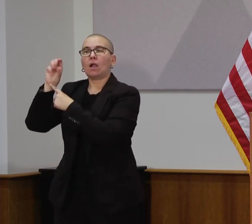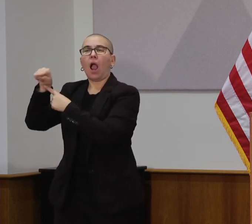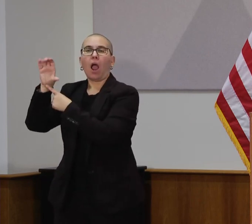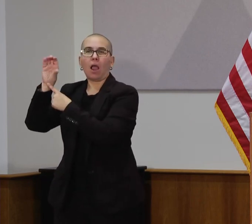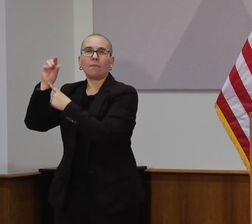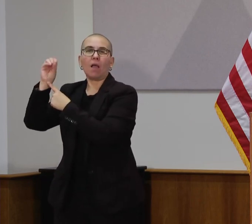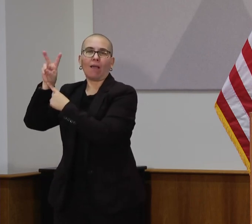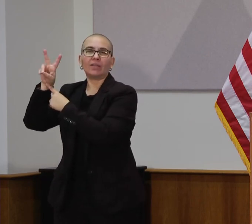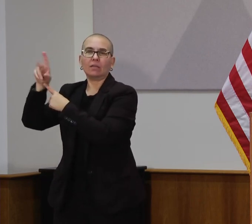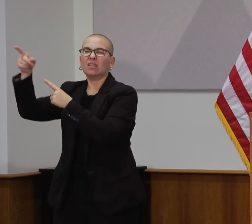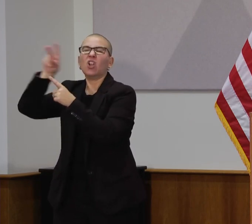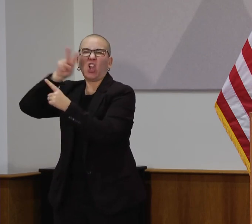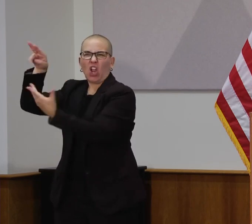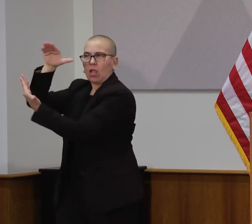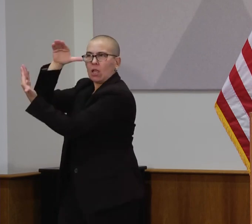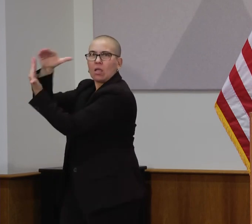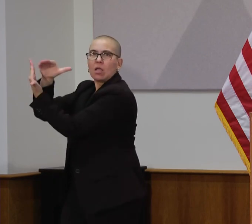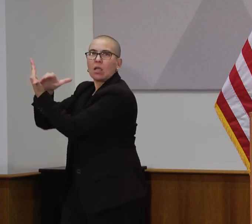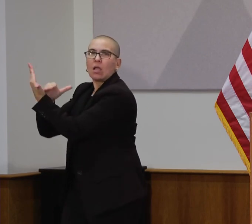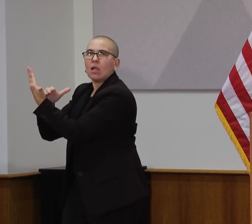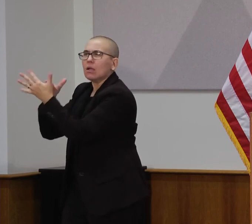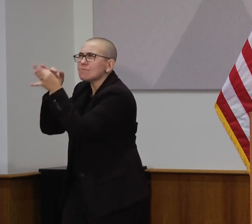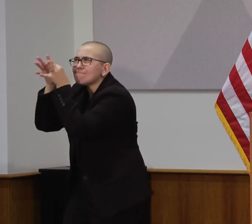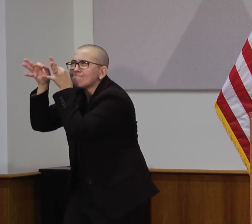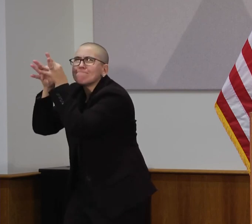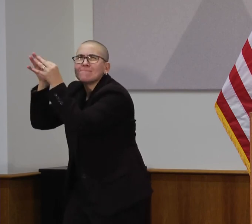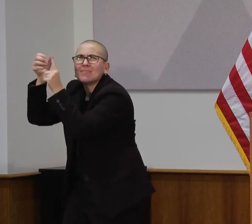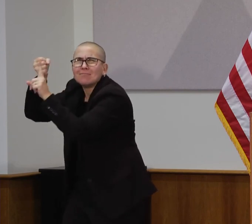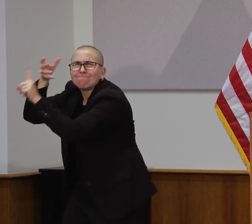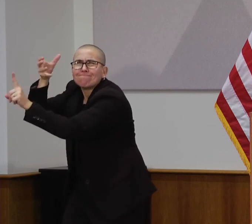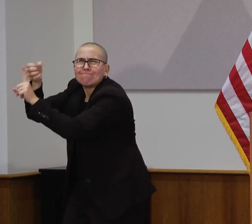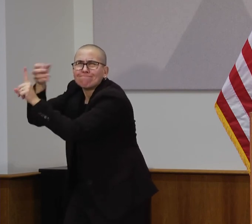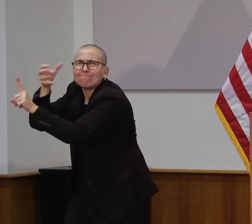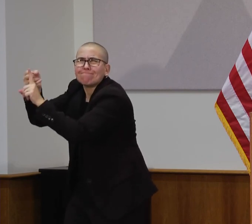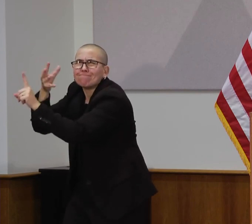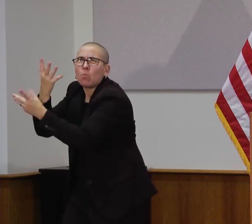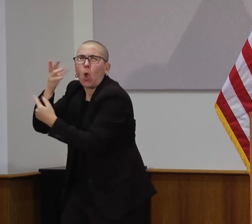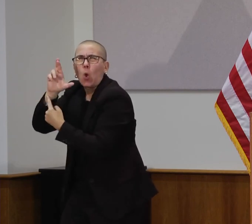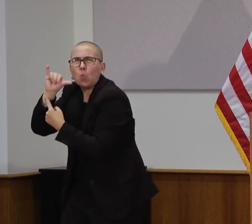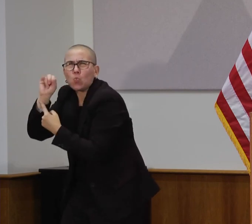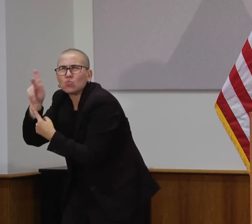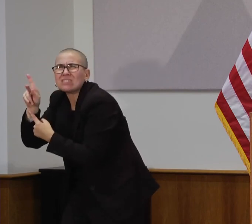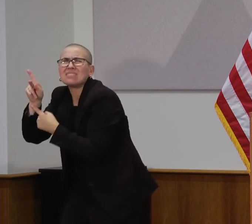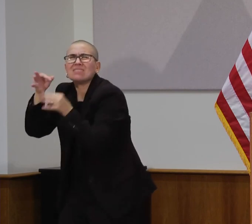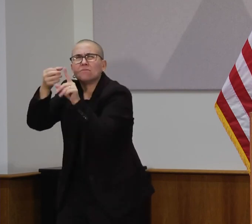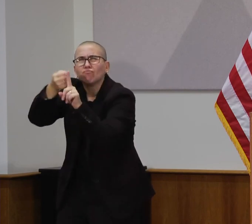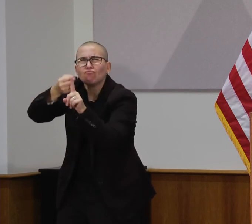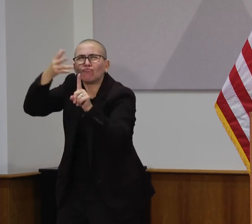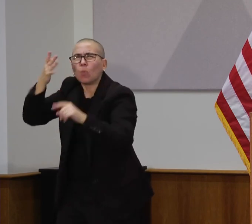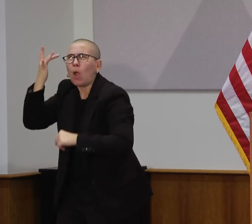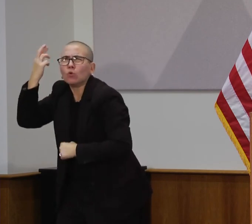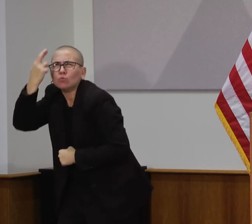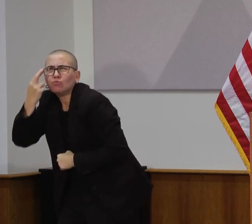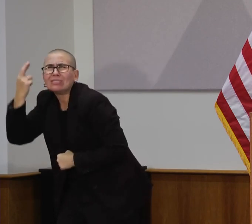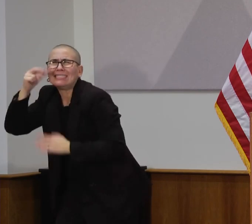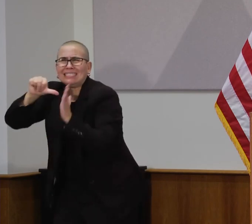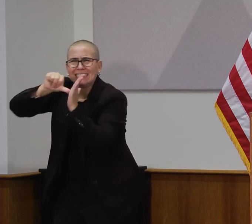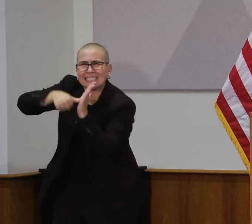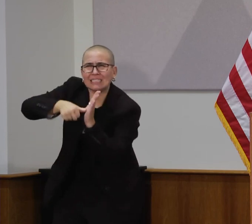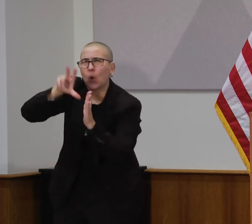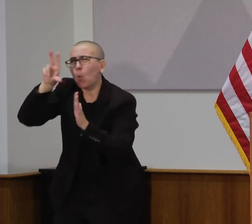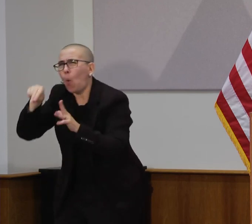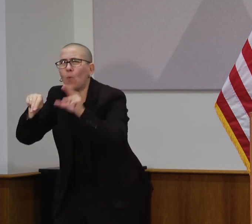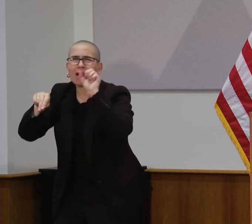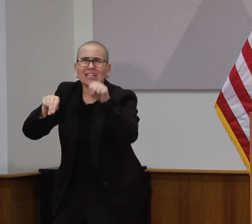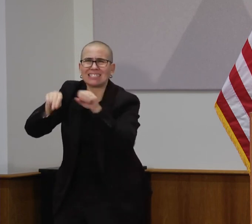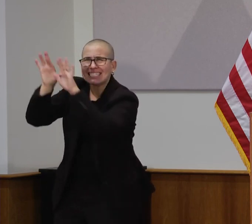guidelines and helps to think through risk levels of various activities. But just remember, anytime you gather with people